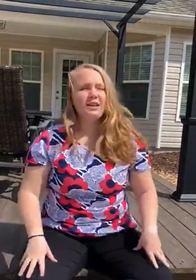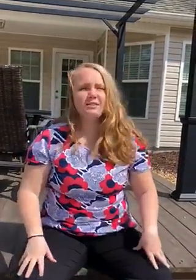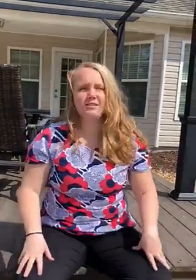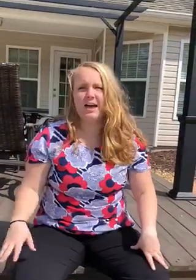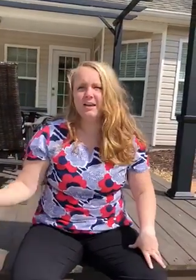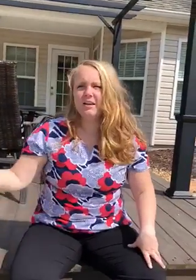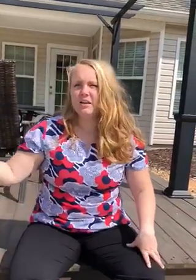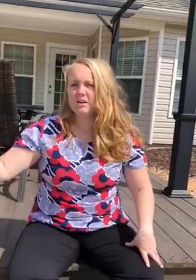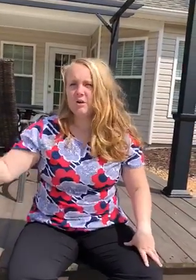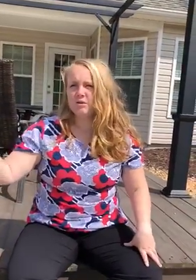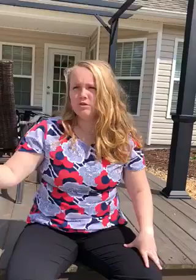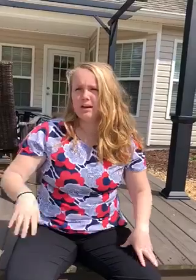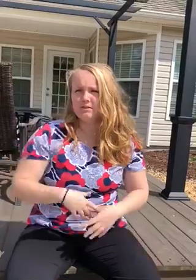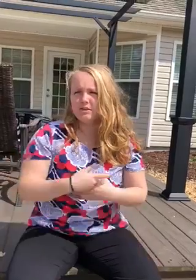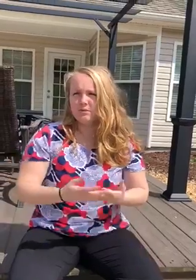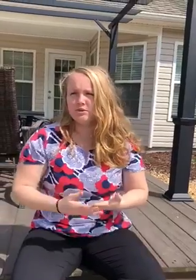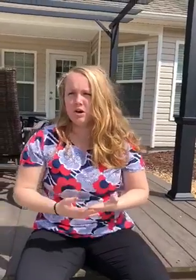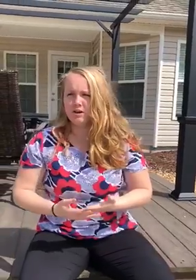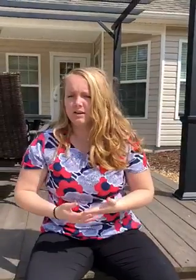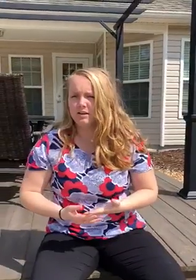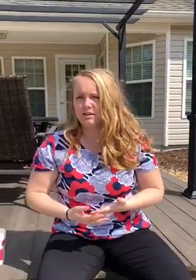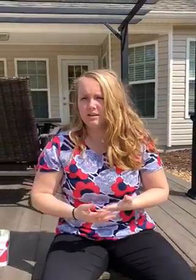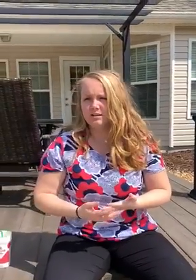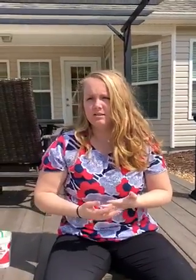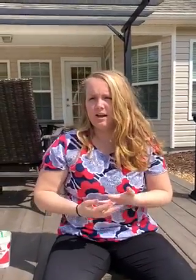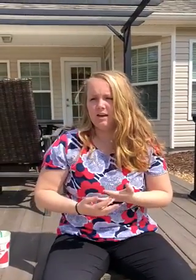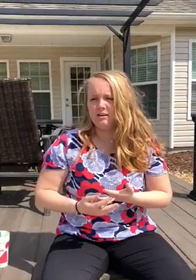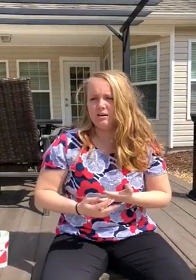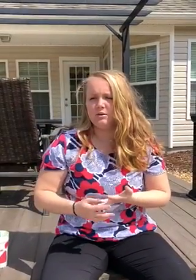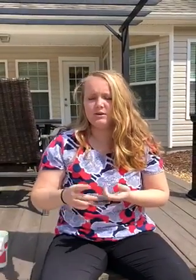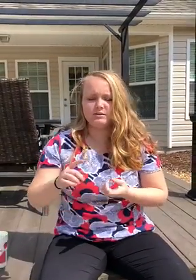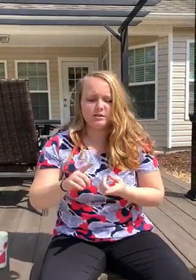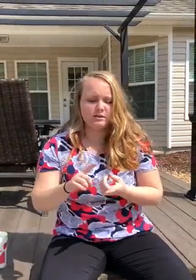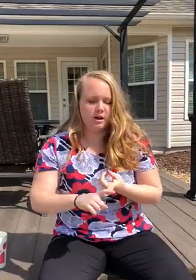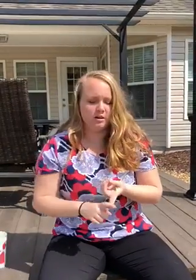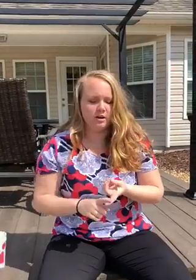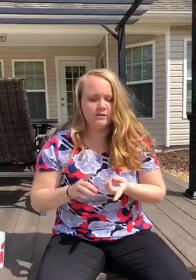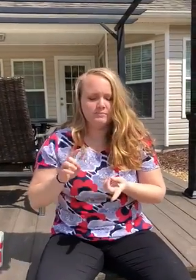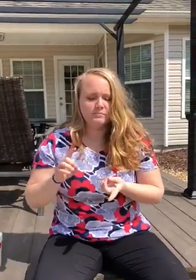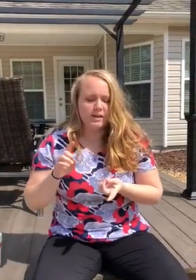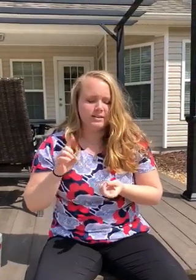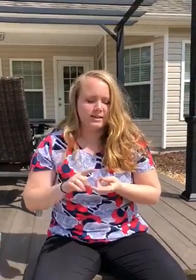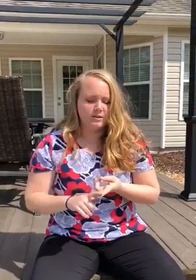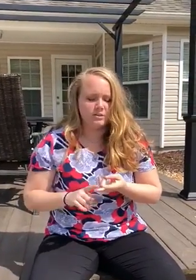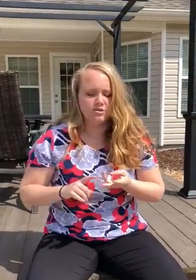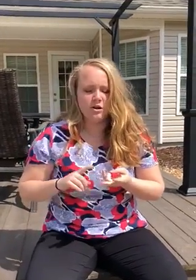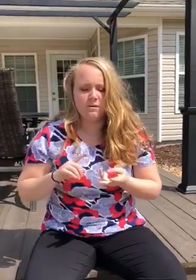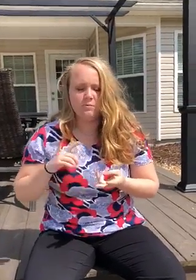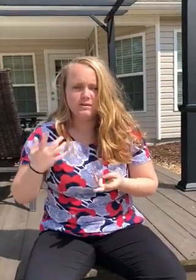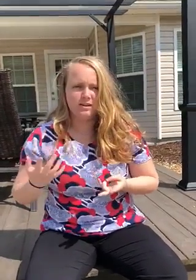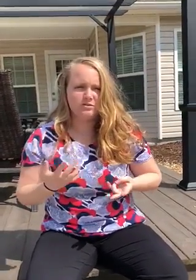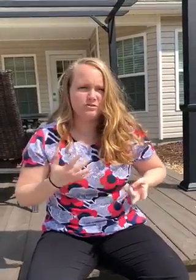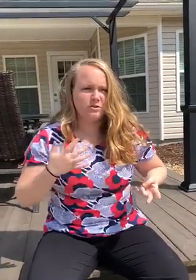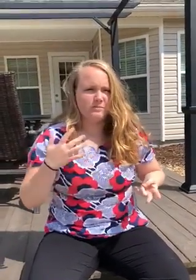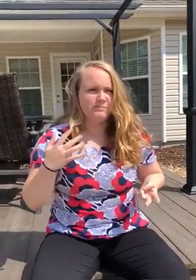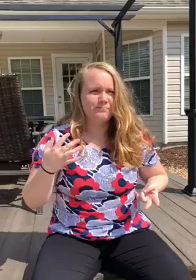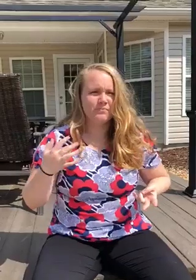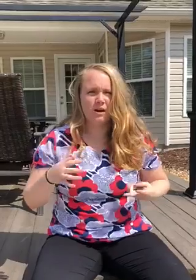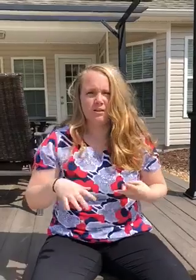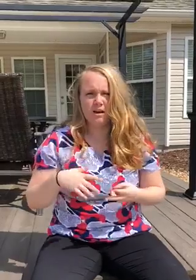is that, you know, when you look at everything with John, he is, he's younger, he has Down syndrome, and with Down syndrome, a lot of